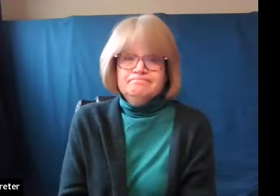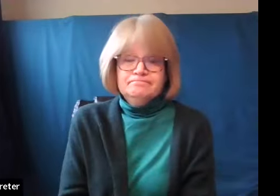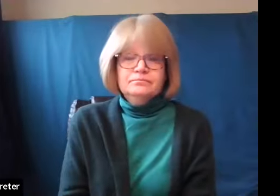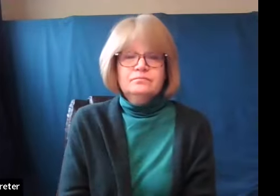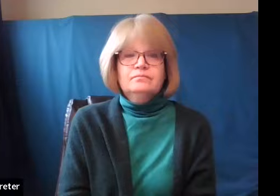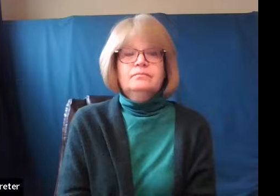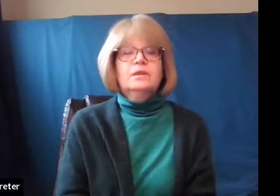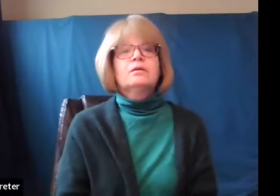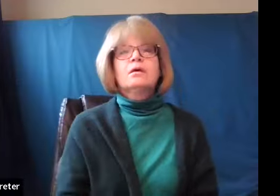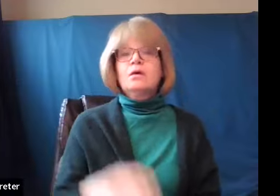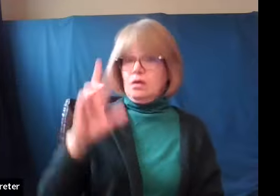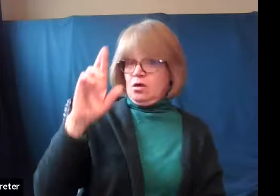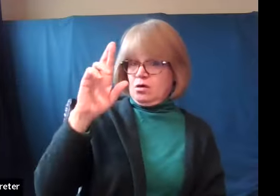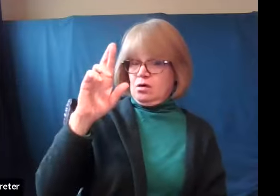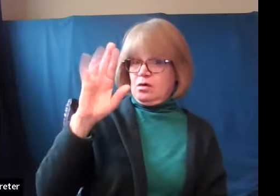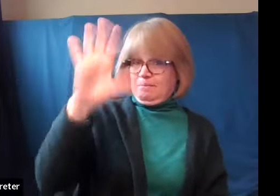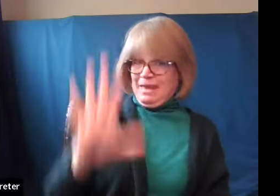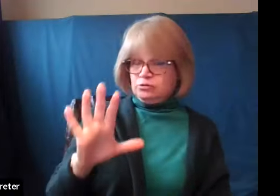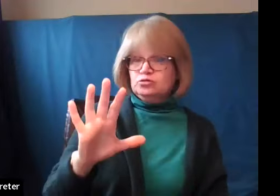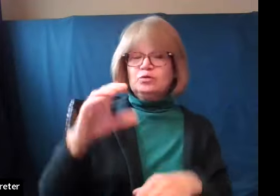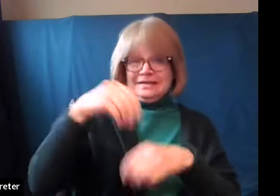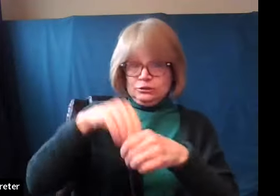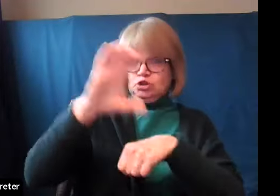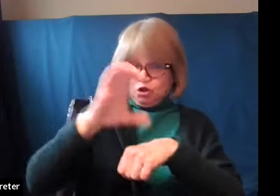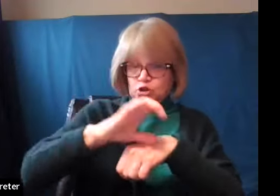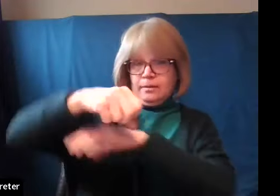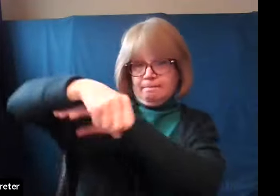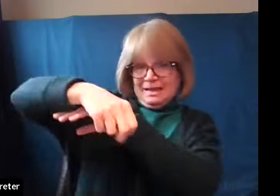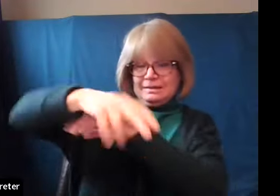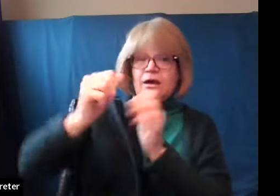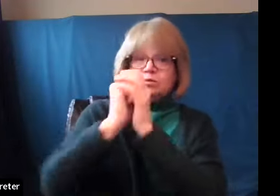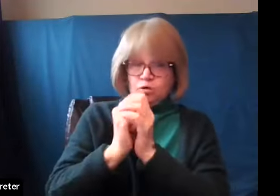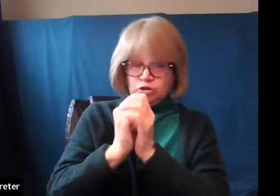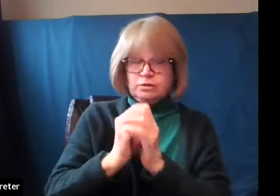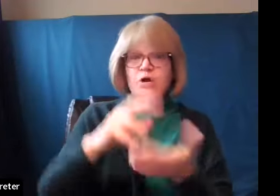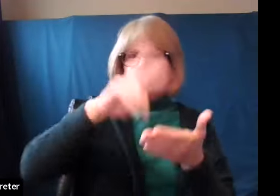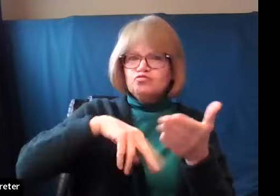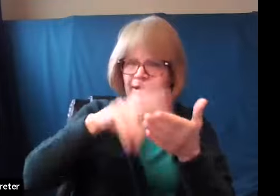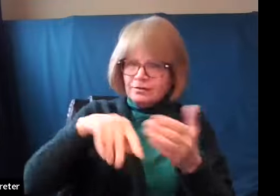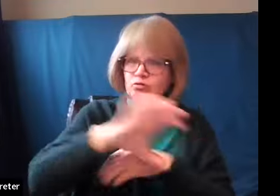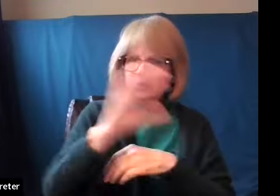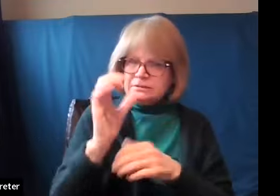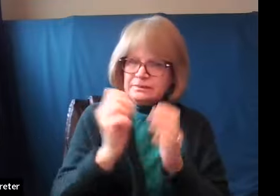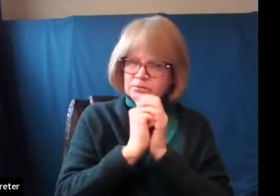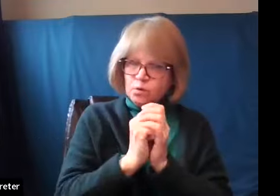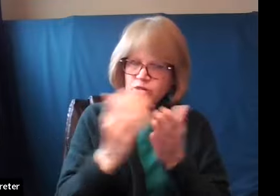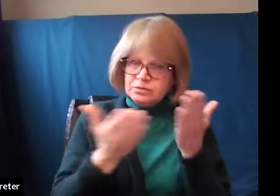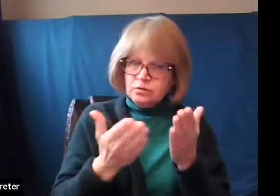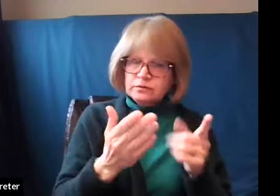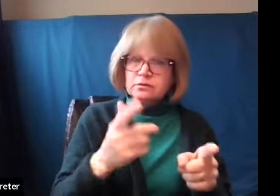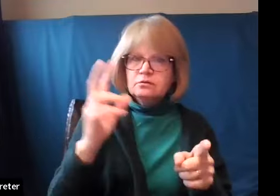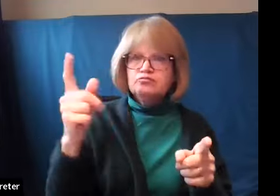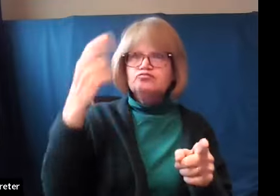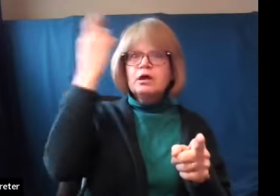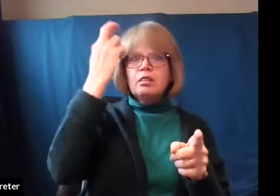It was not until the Reverend Cutler read the Christmas story at the midnight worship service that he fully realized the import of his time